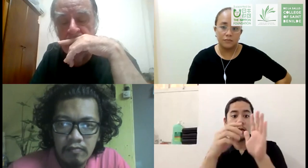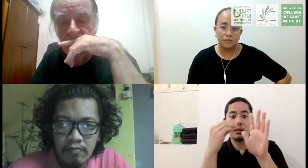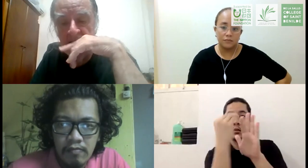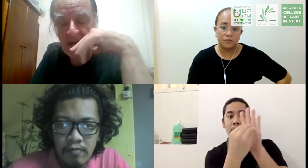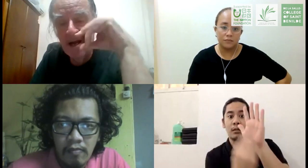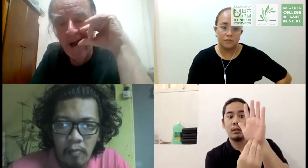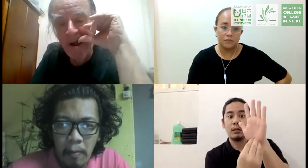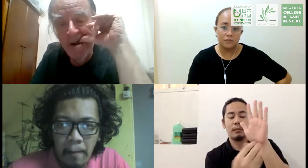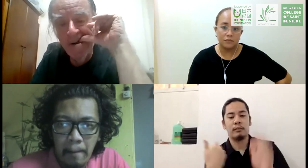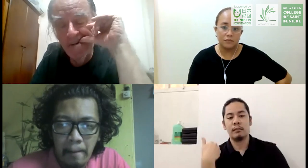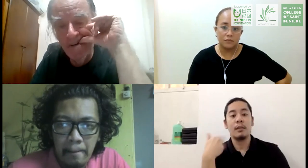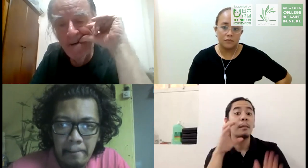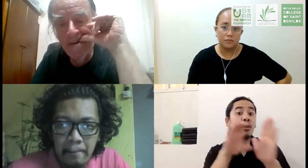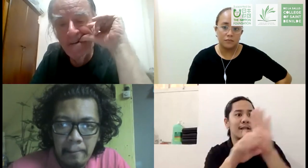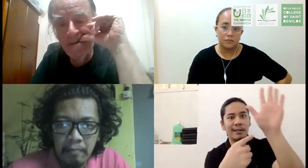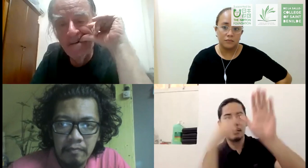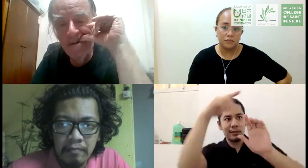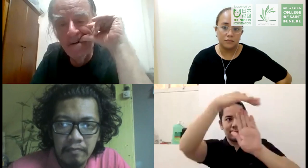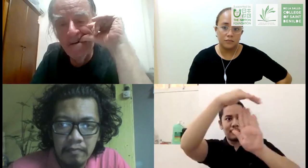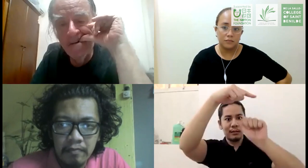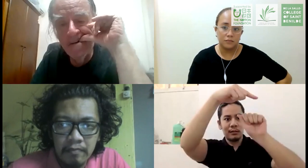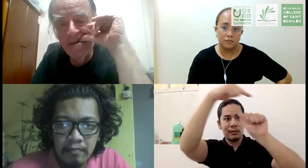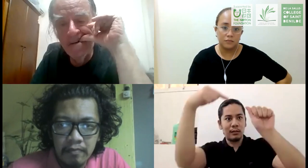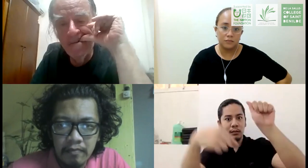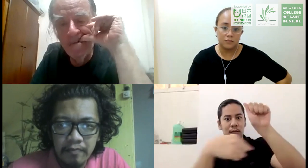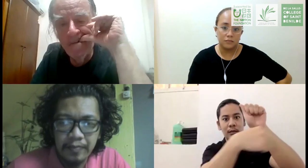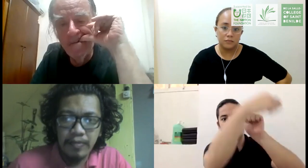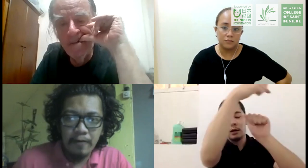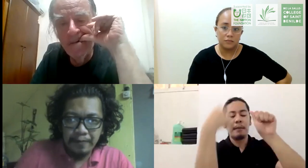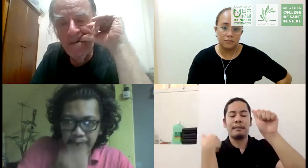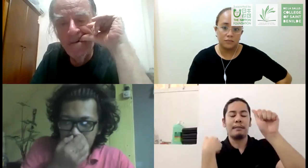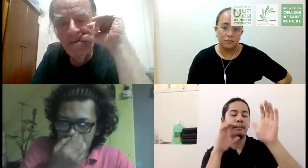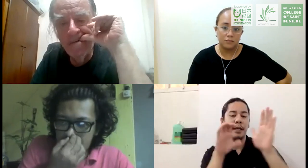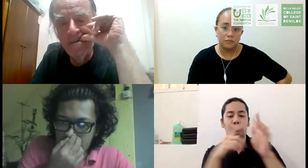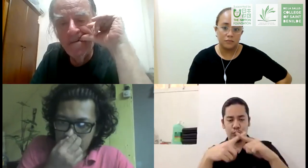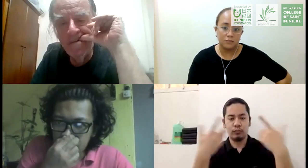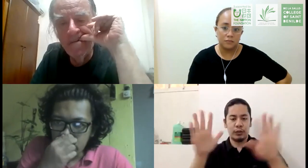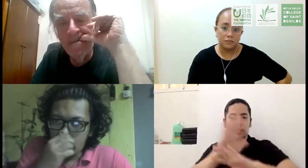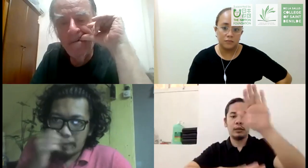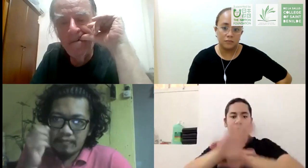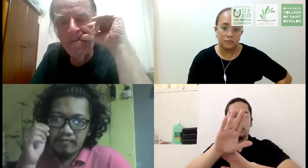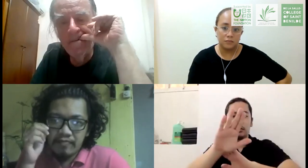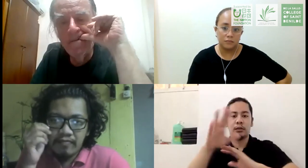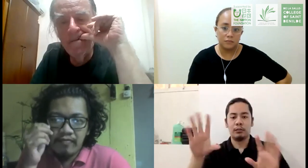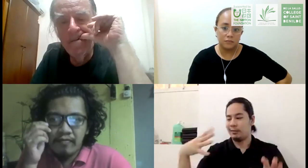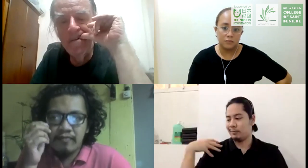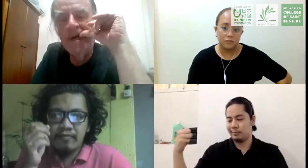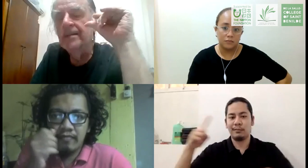the pictures of the hand shape above the actual sign, we haven't done that yet.